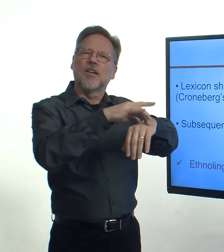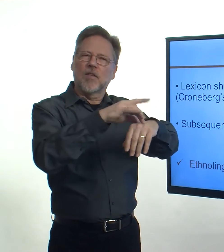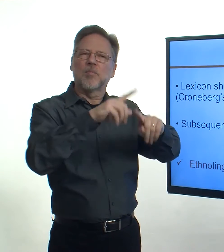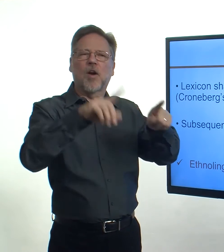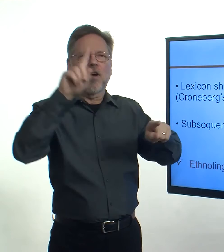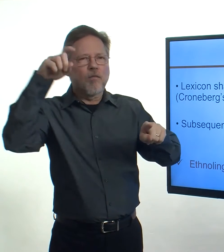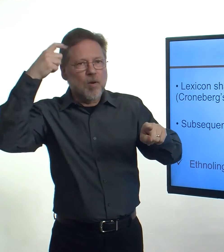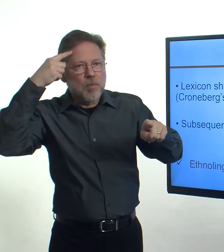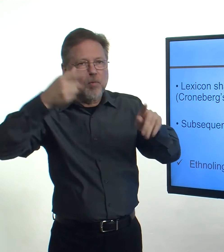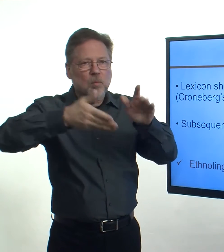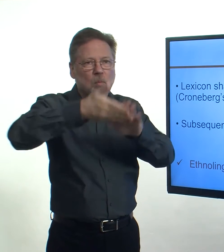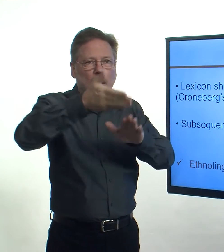political as well.